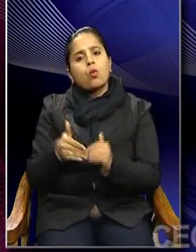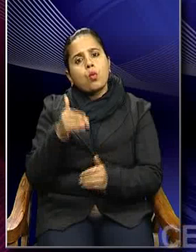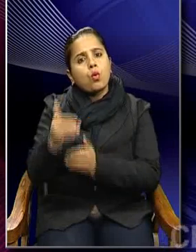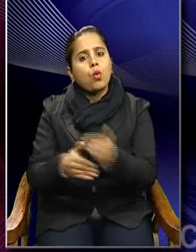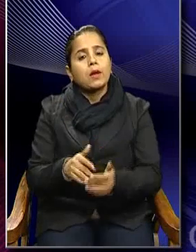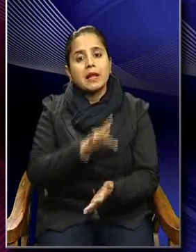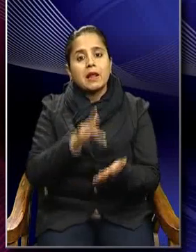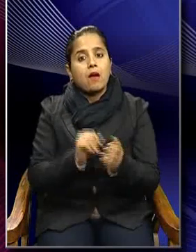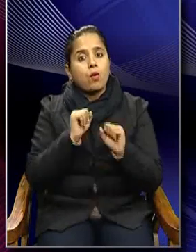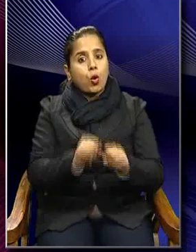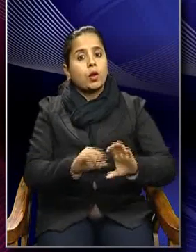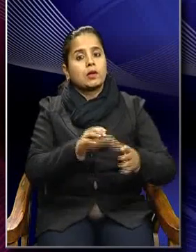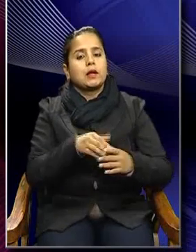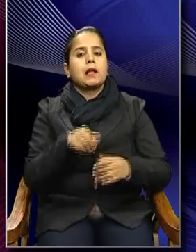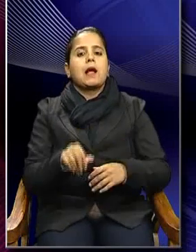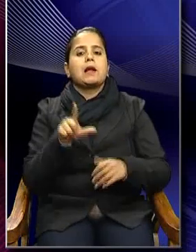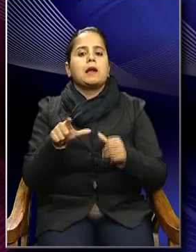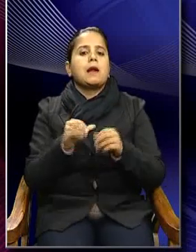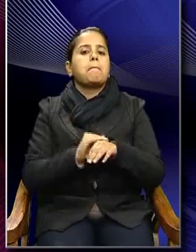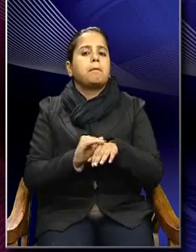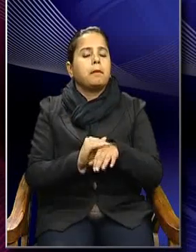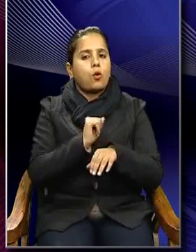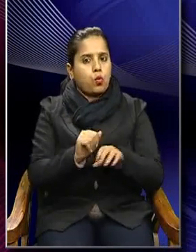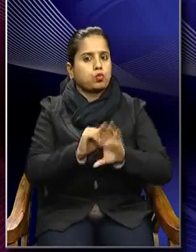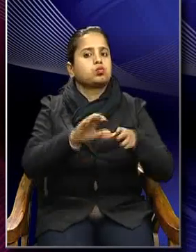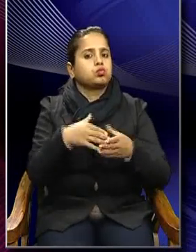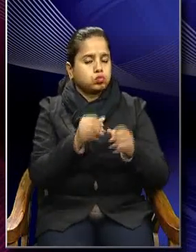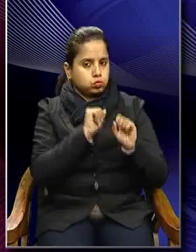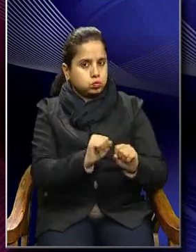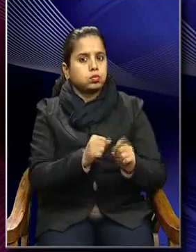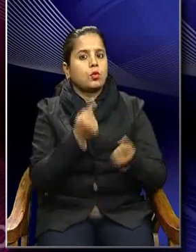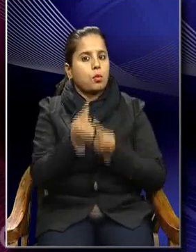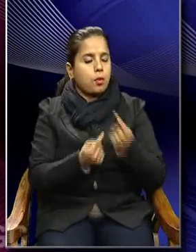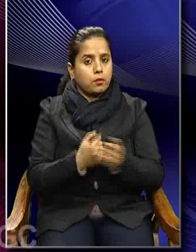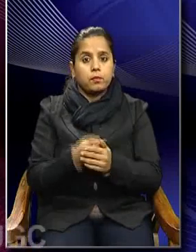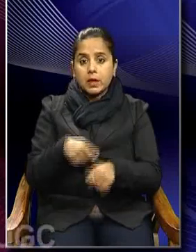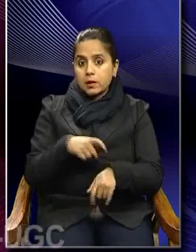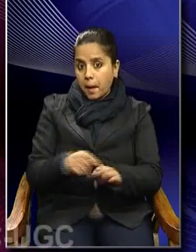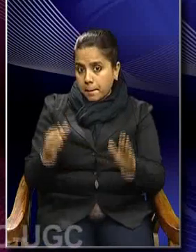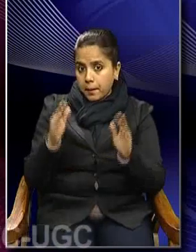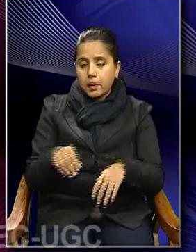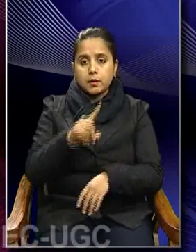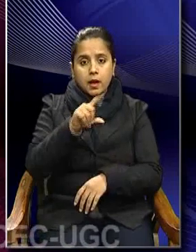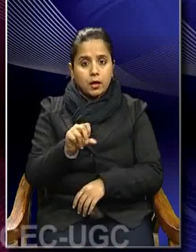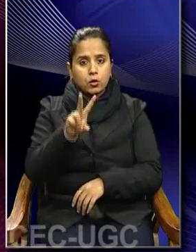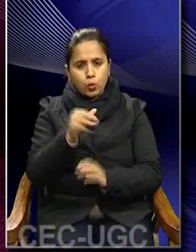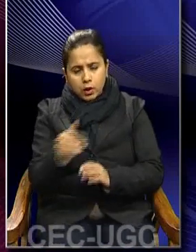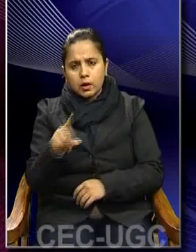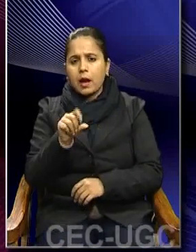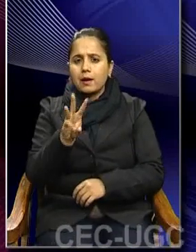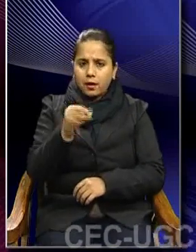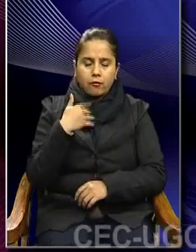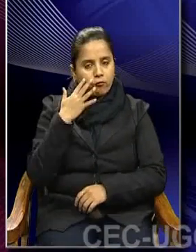center positioned Labour Party. So now in the interwar period, in the 1920s, 1930s, we